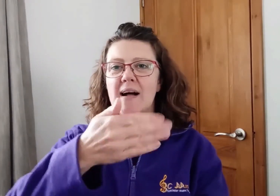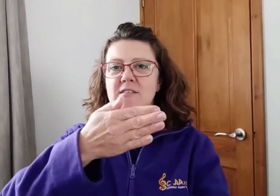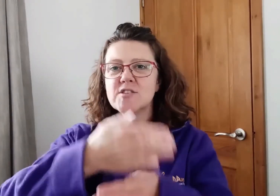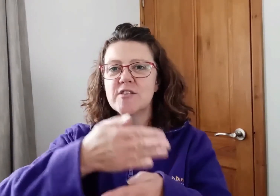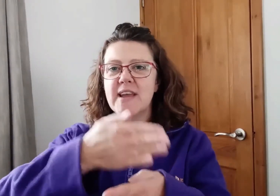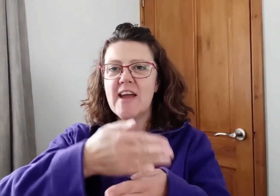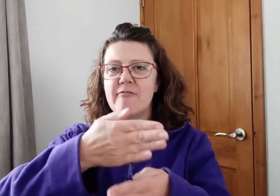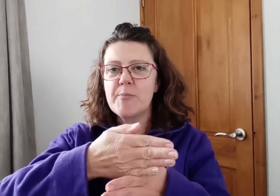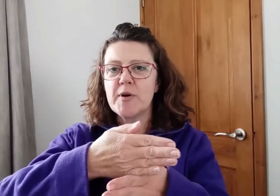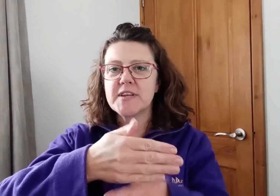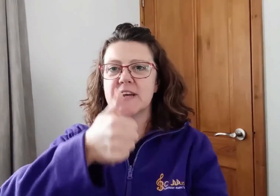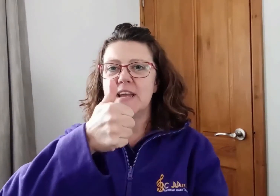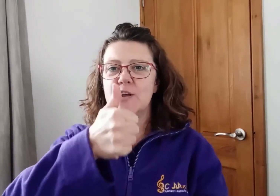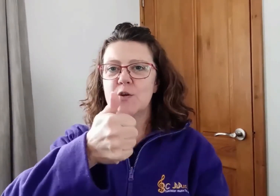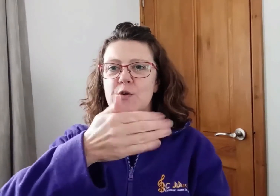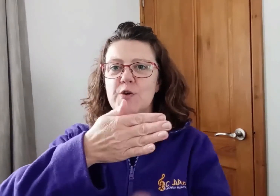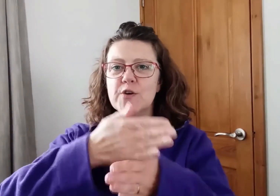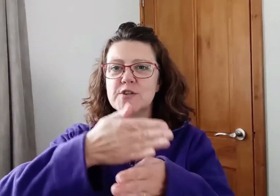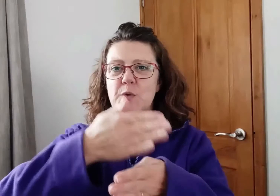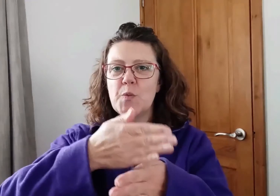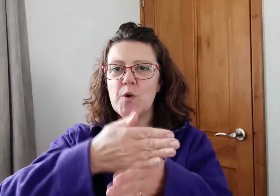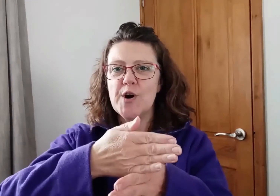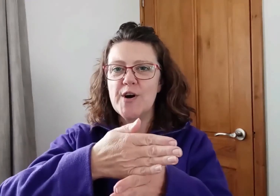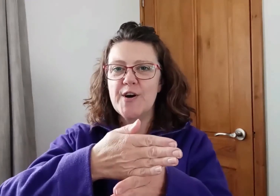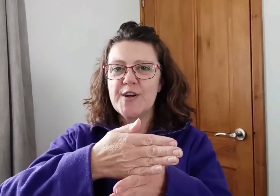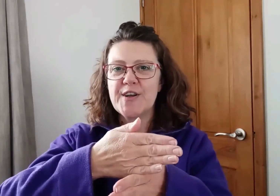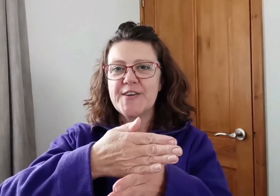Well done, everybody. Good work.